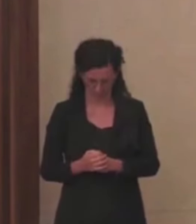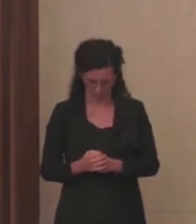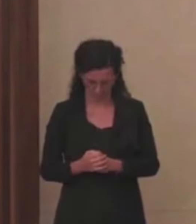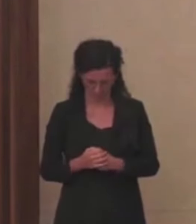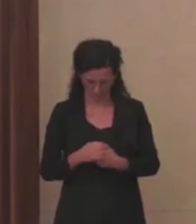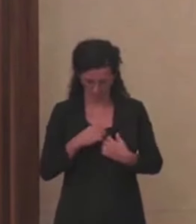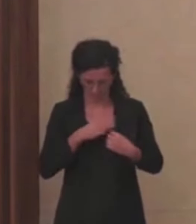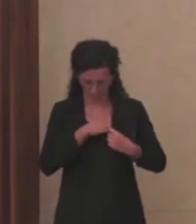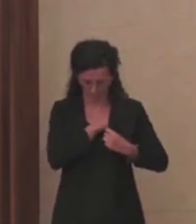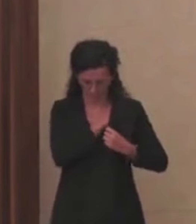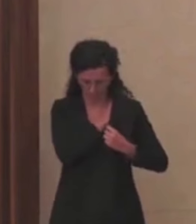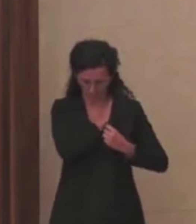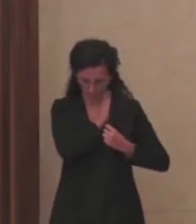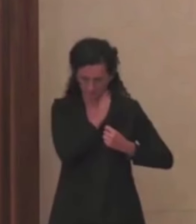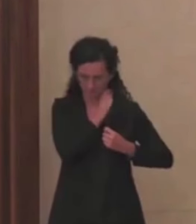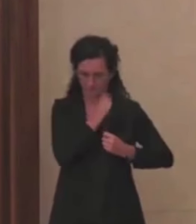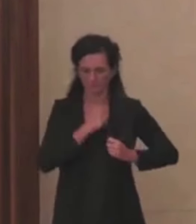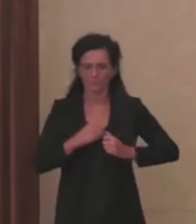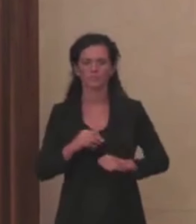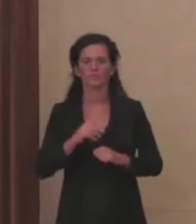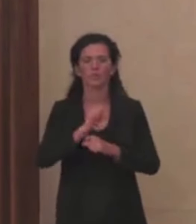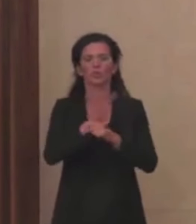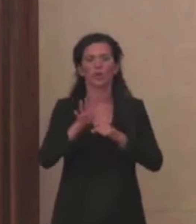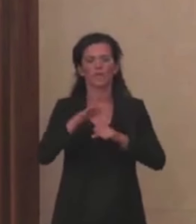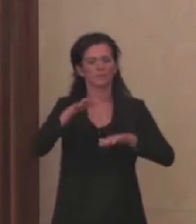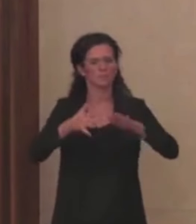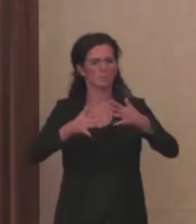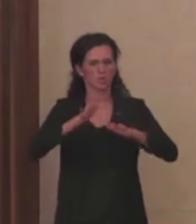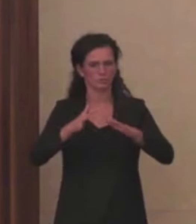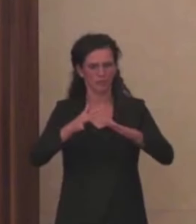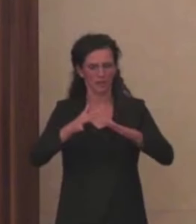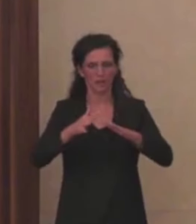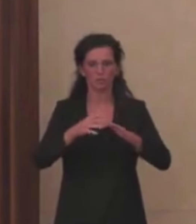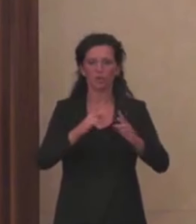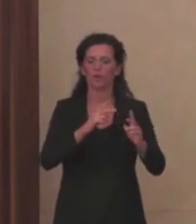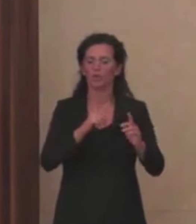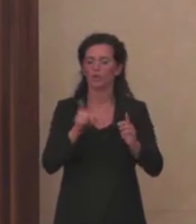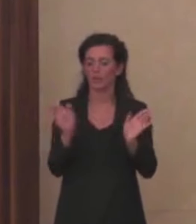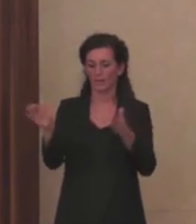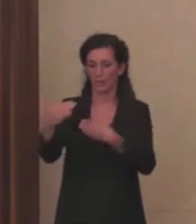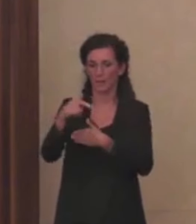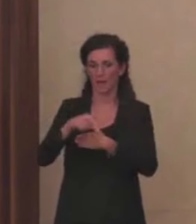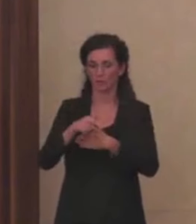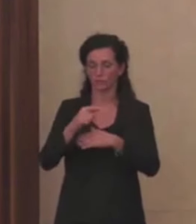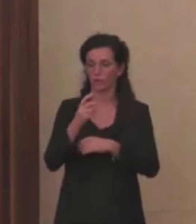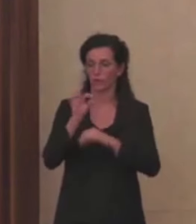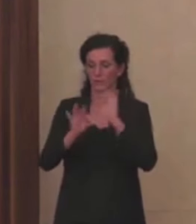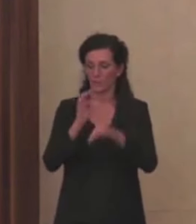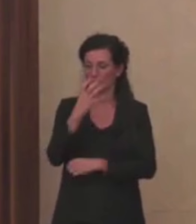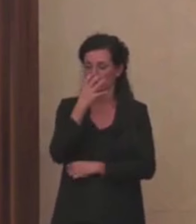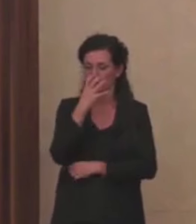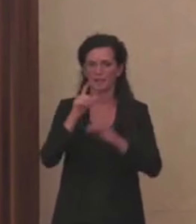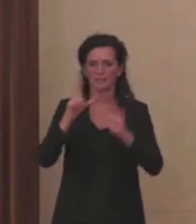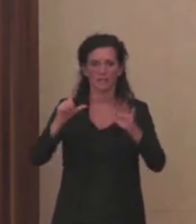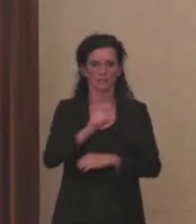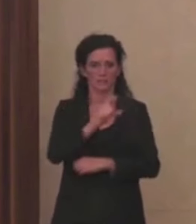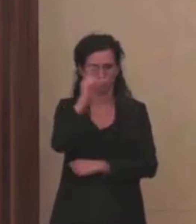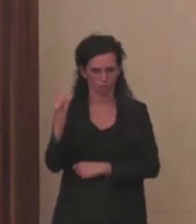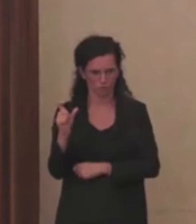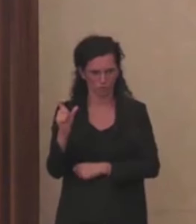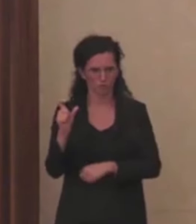So we have a moderate COVID, meaning 7 days in a normal hospital floor